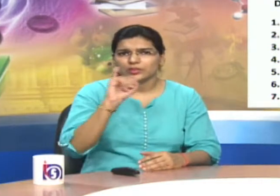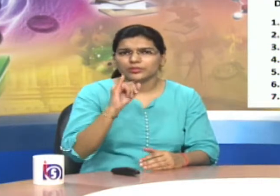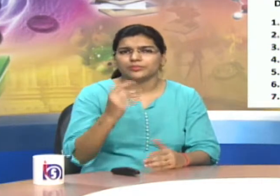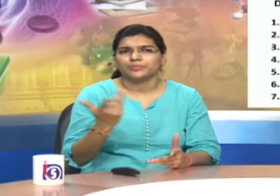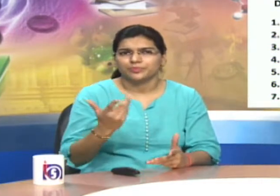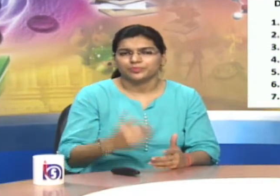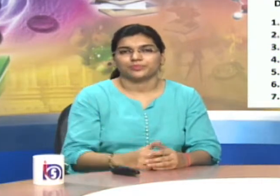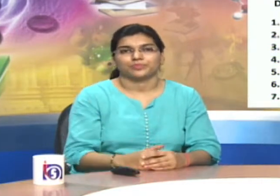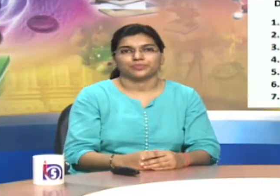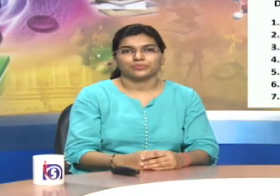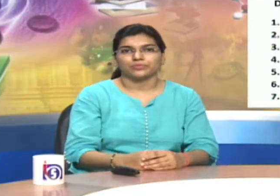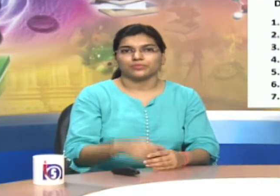And then sixth word is